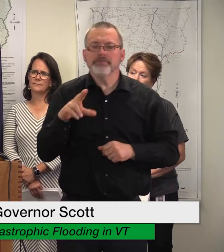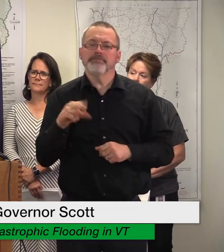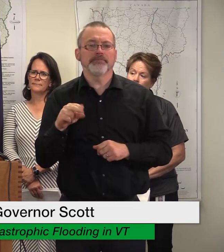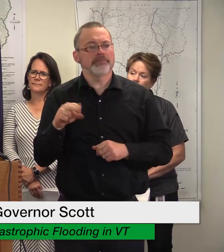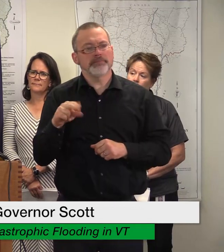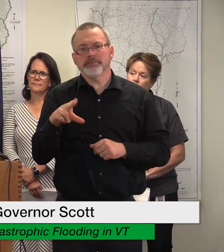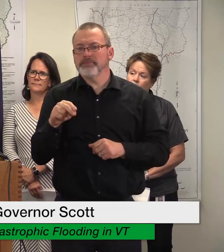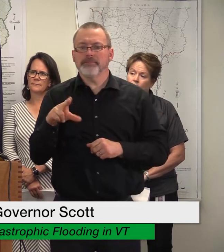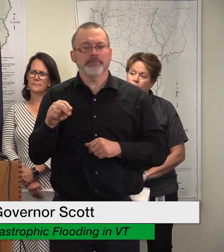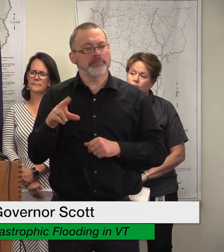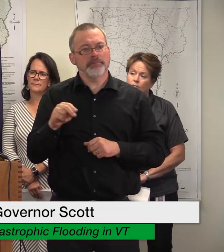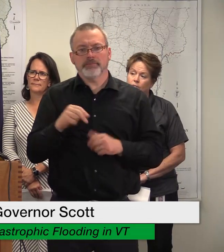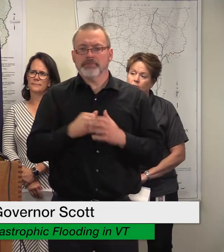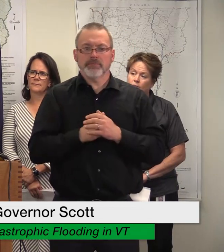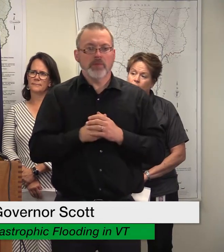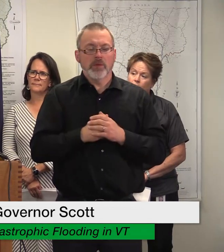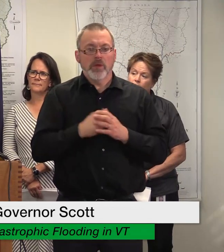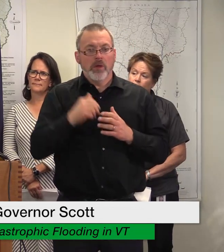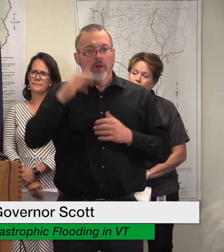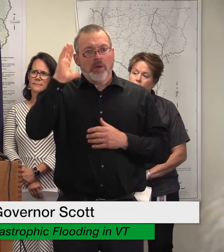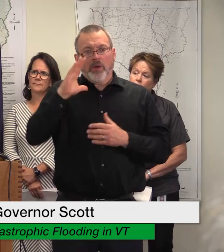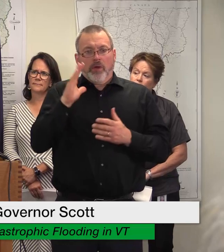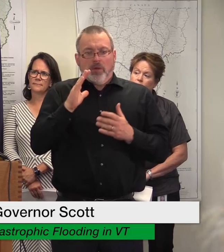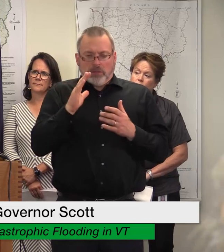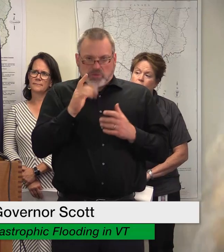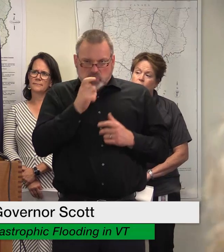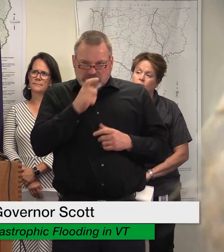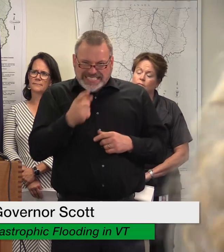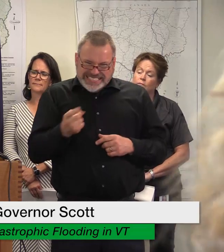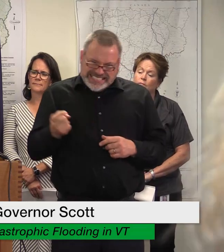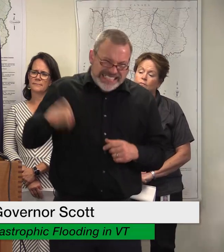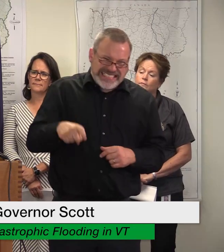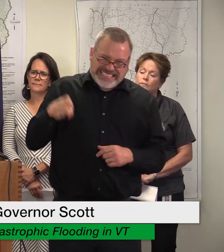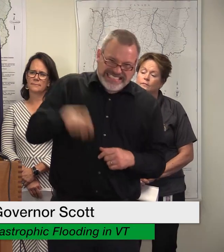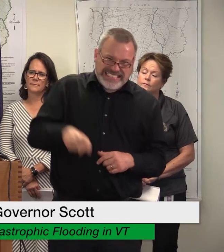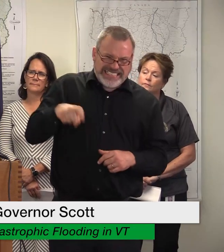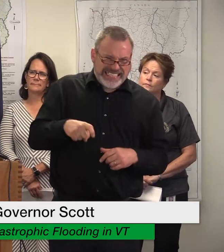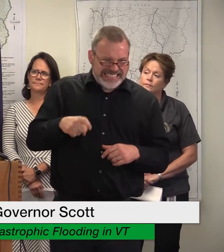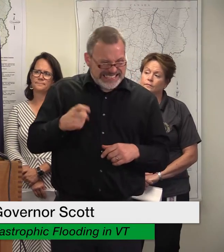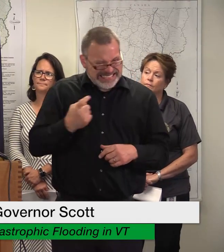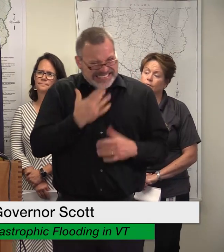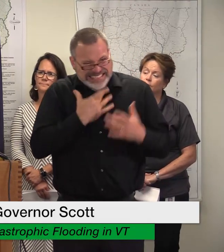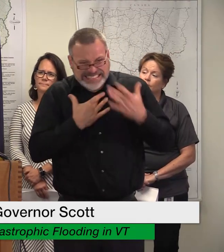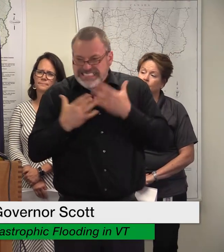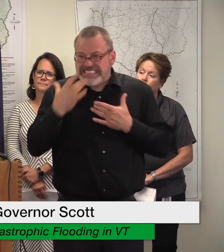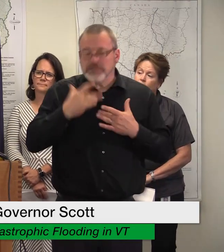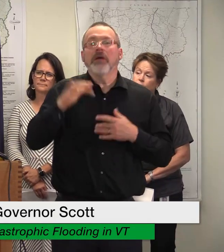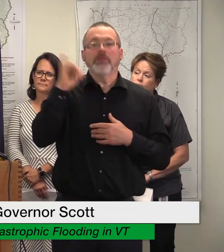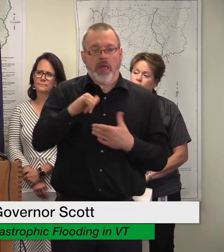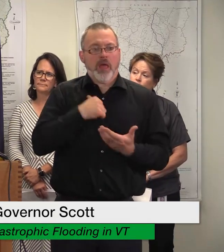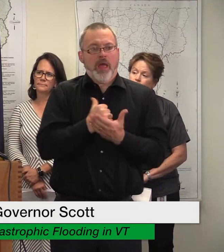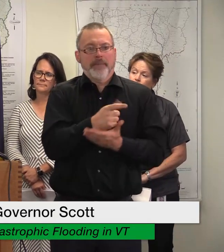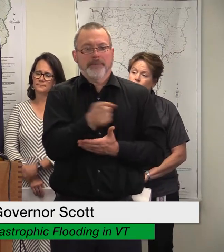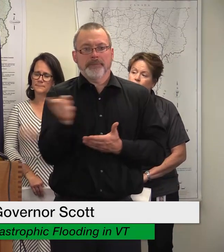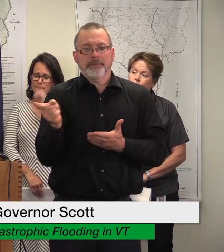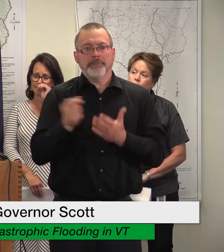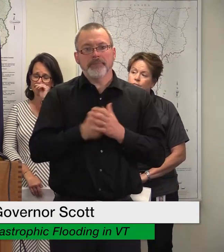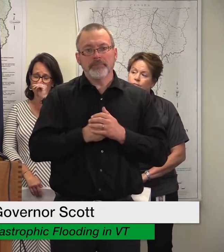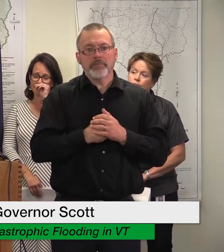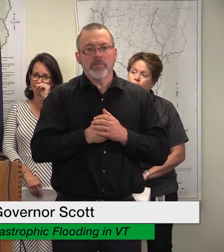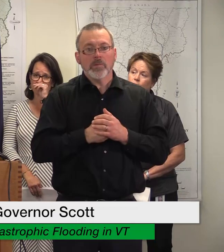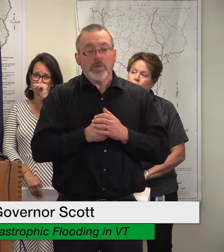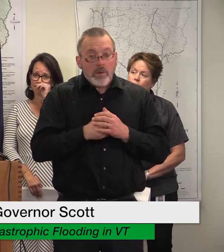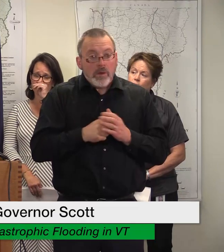their immediate needs after a disaster. FEMA can provide rental assistance if residents have been displaced from their